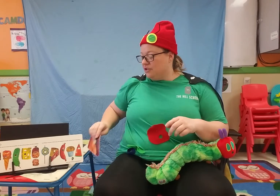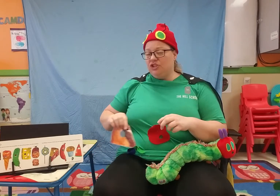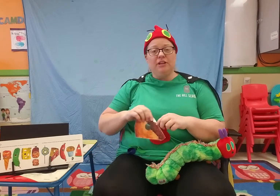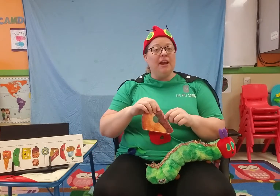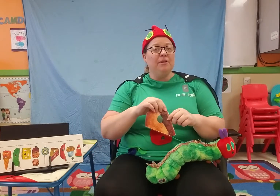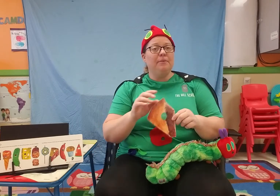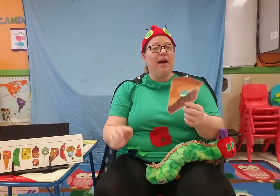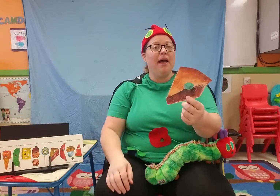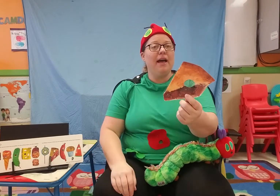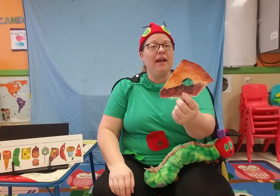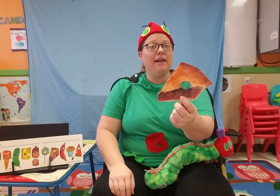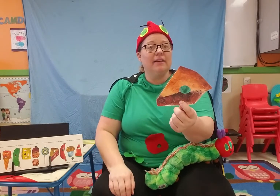Cherry pie.